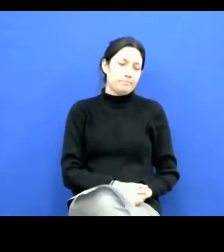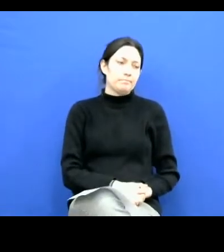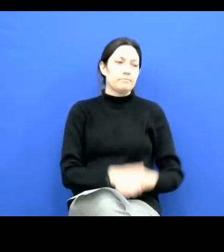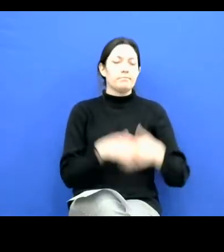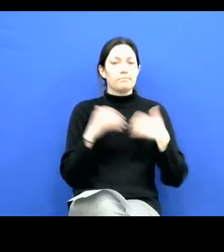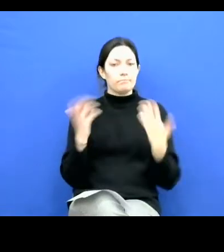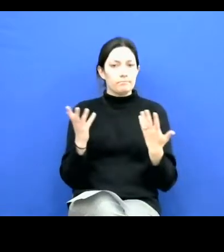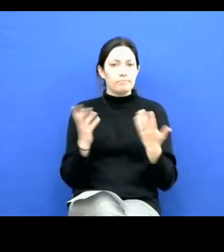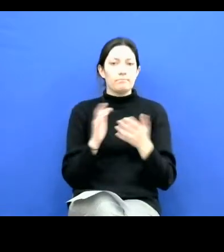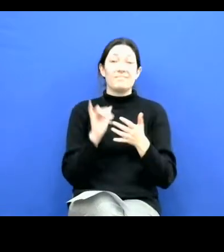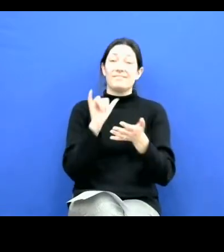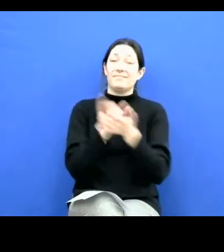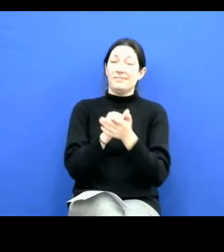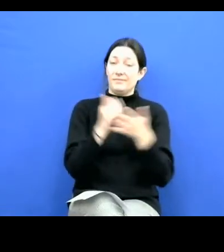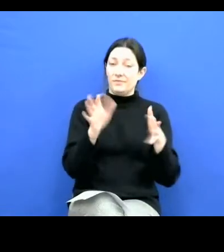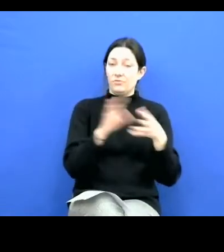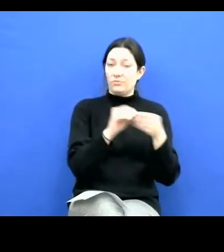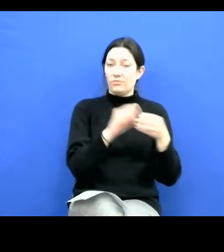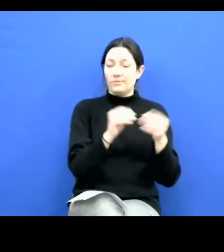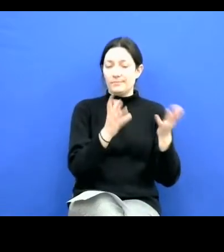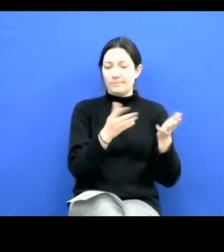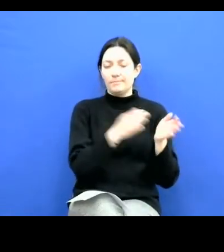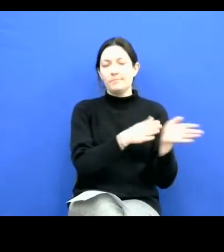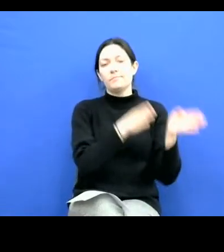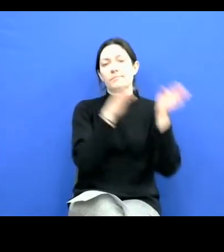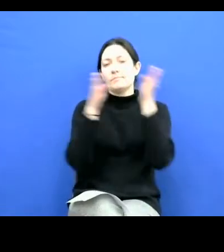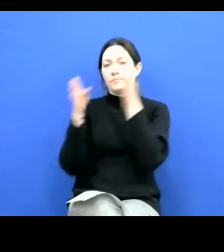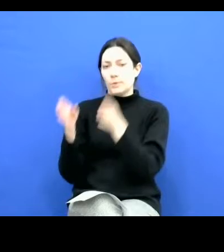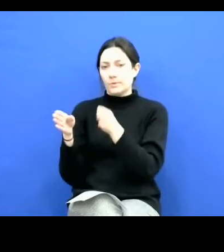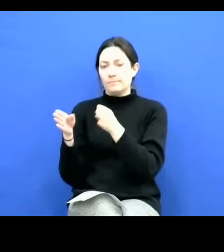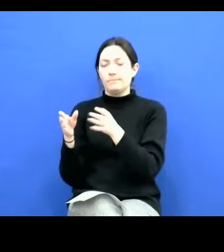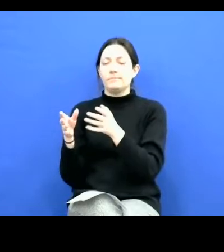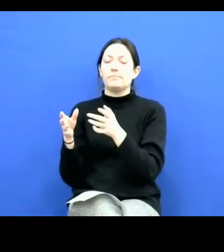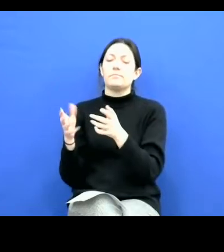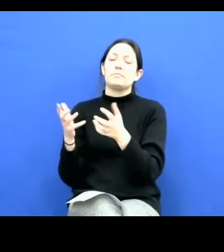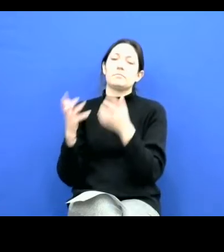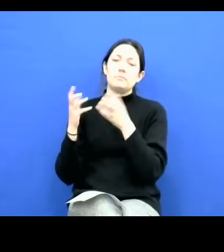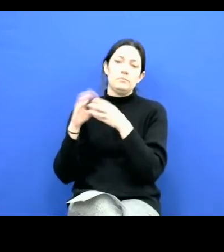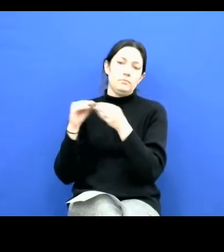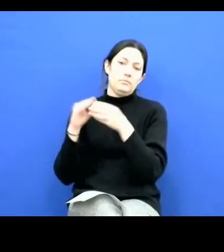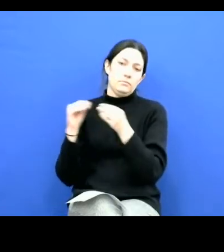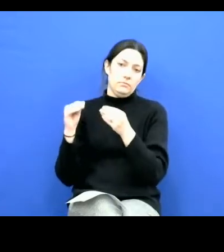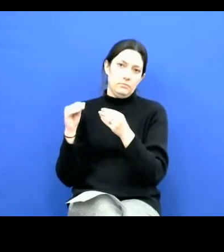after that said note, I will also just like to note that